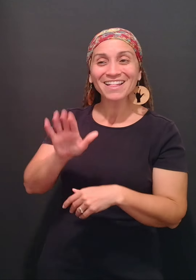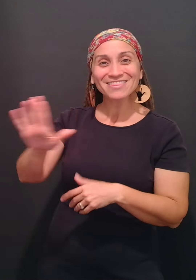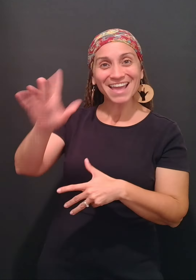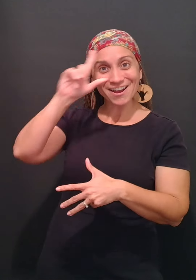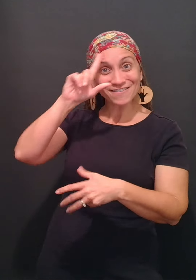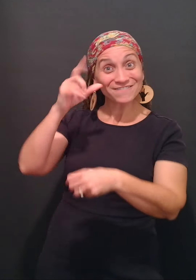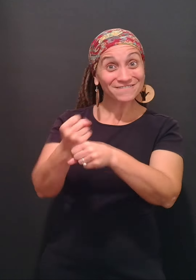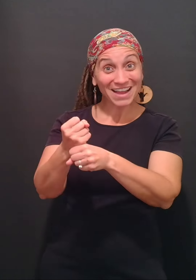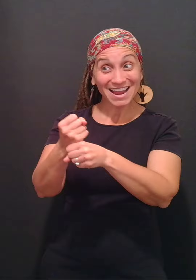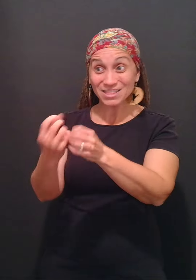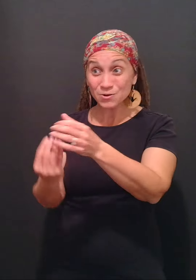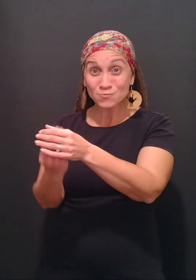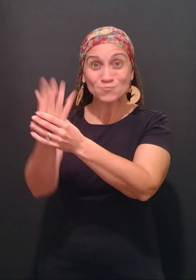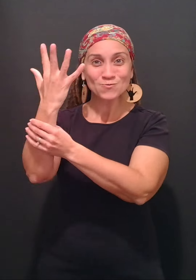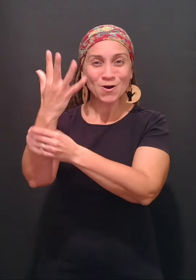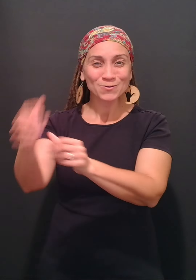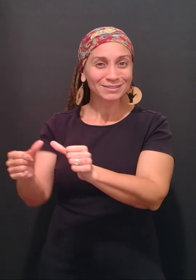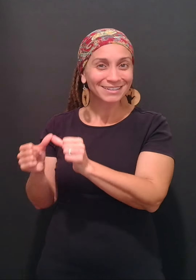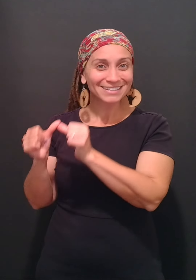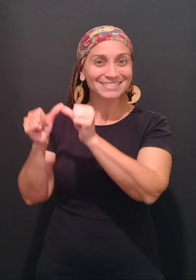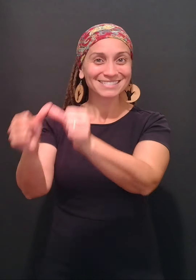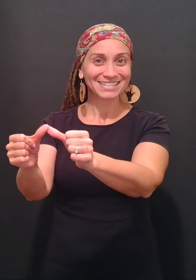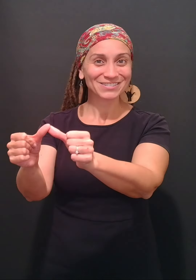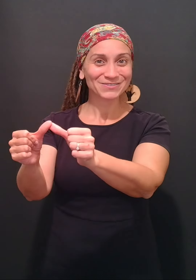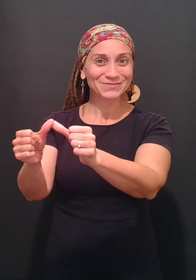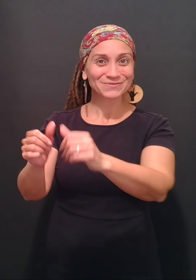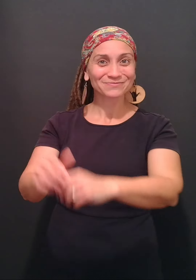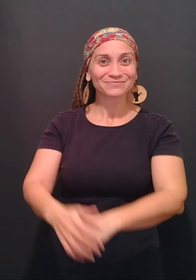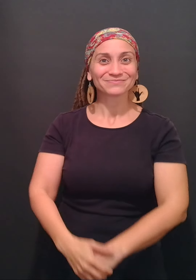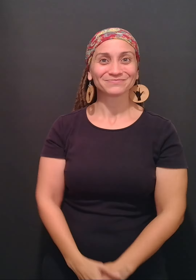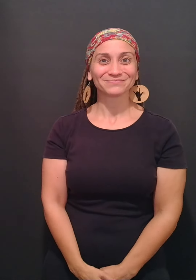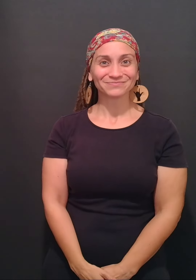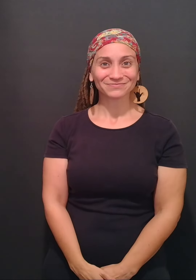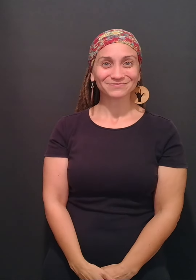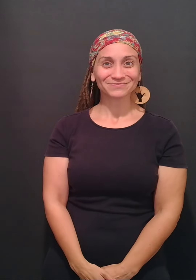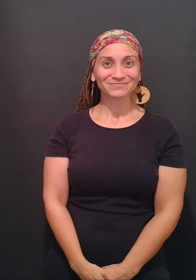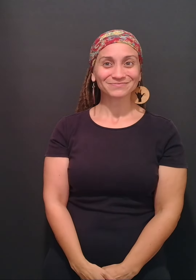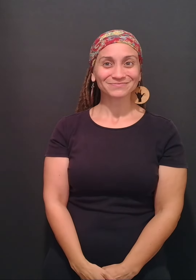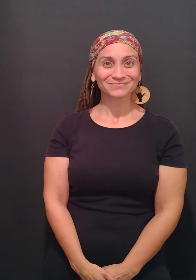to these Christian communities who can support their faith to continue to grow.